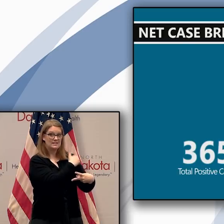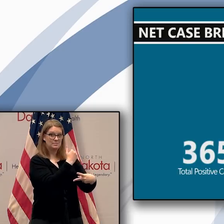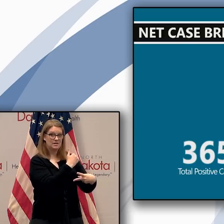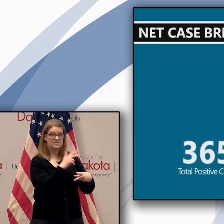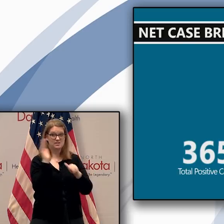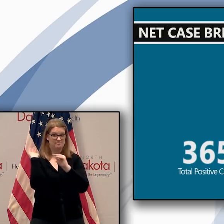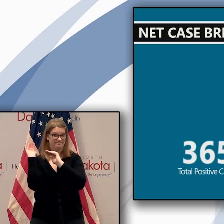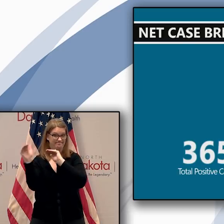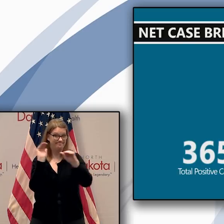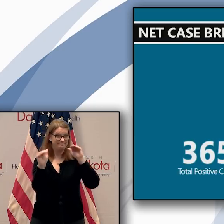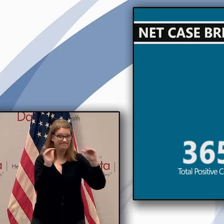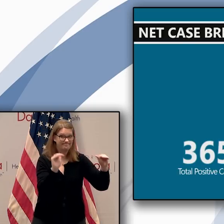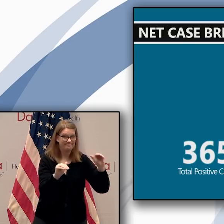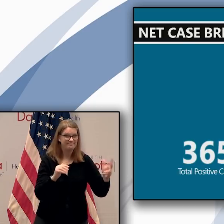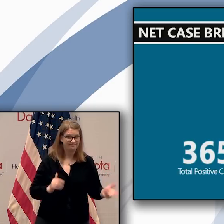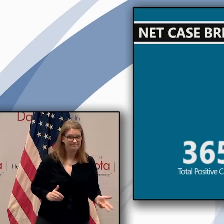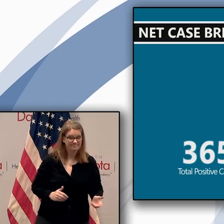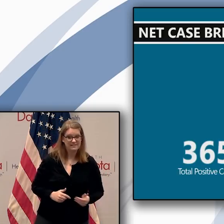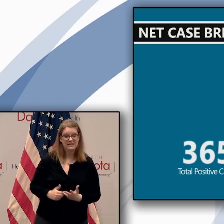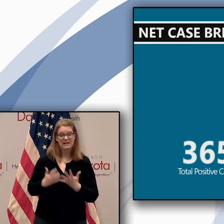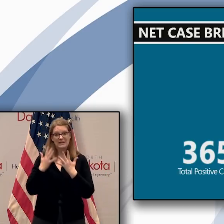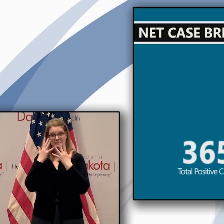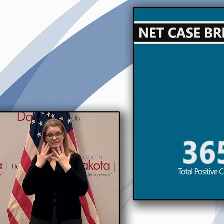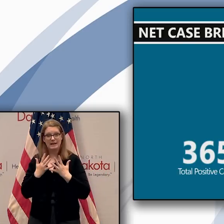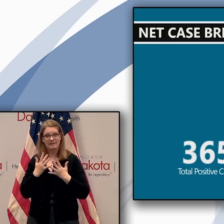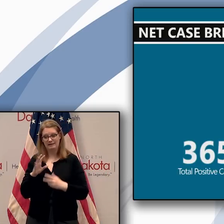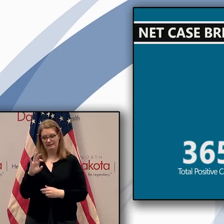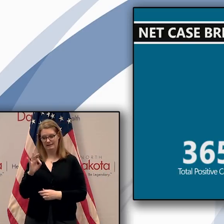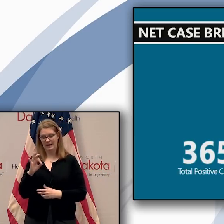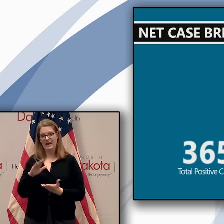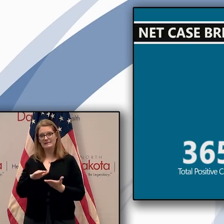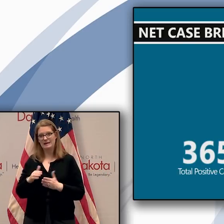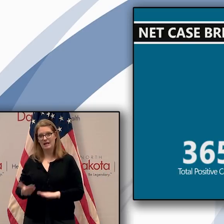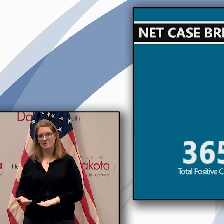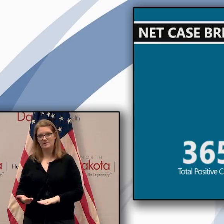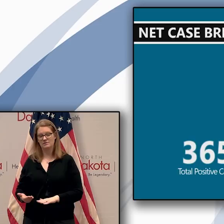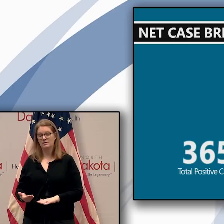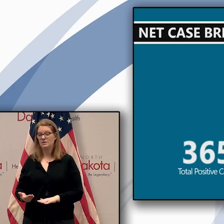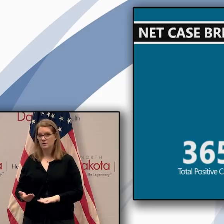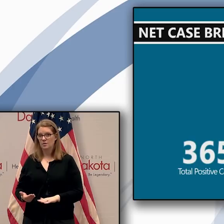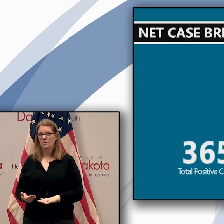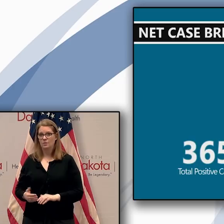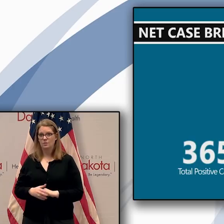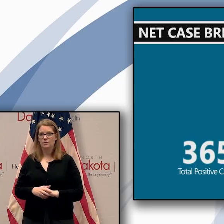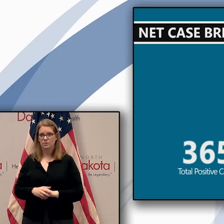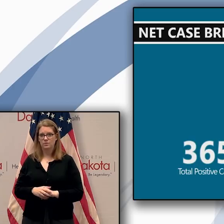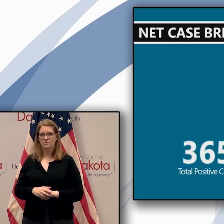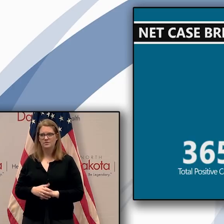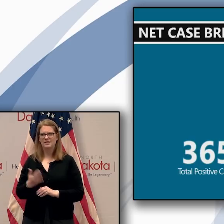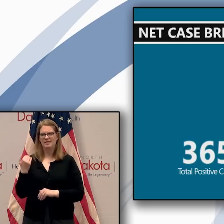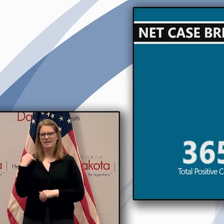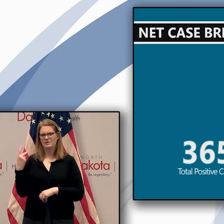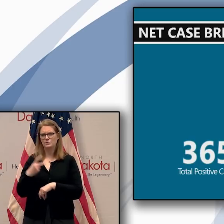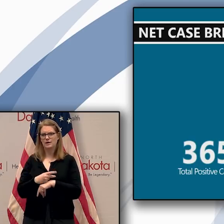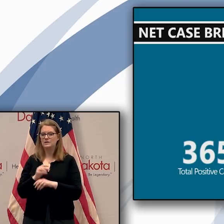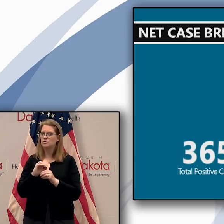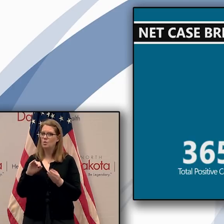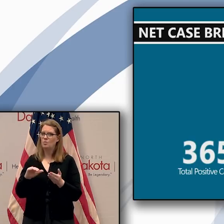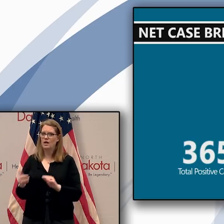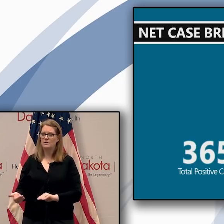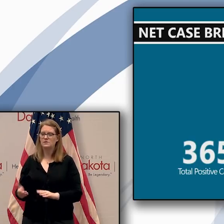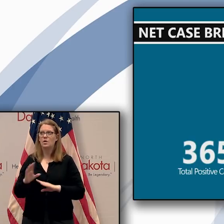of. And sadly, of course, we've had 9 deaths, but no more deaths since over the last 2 days, which is good